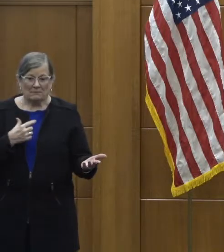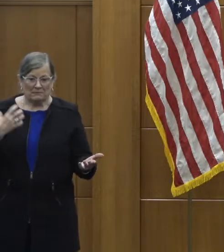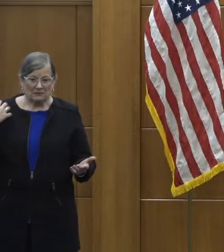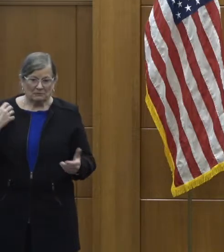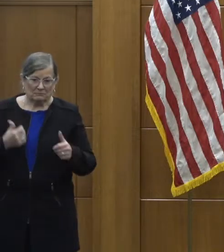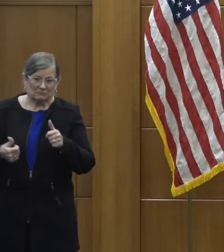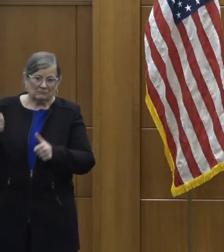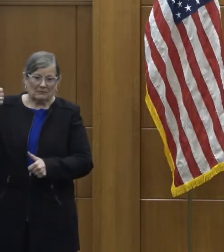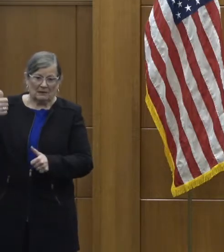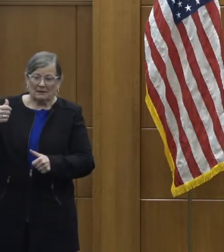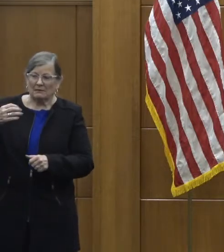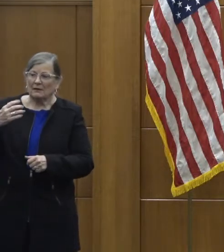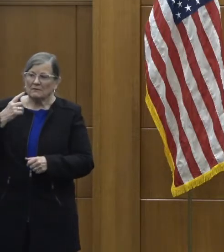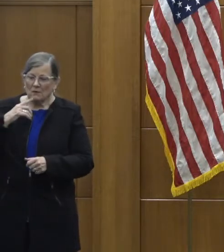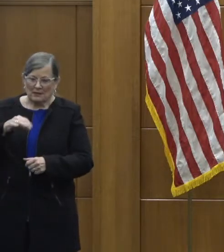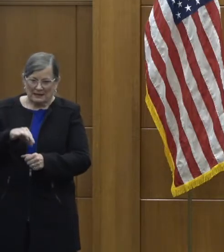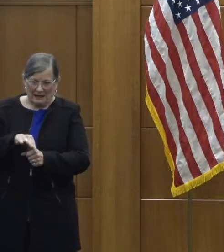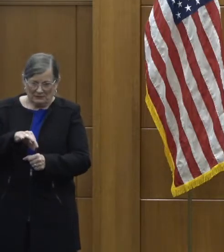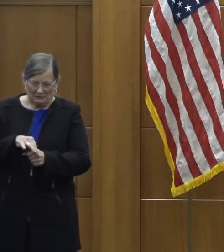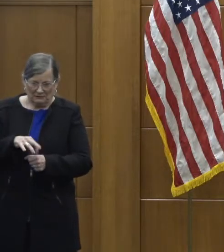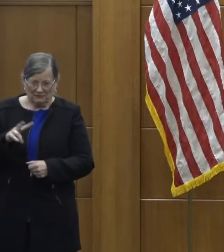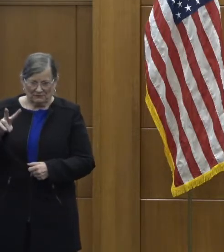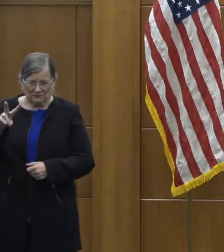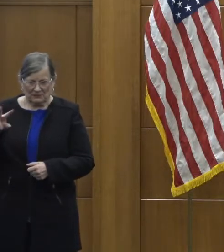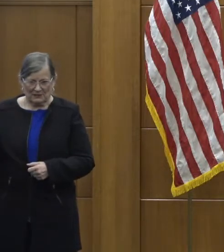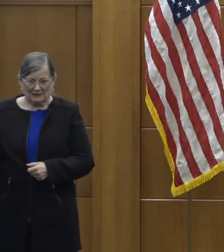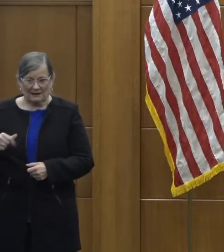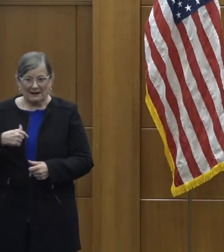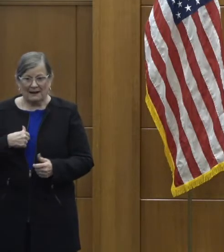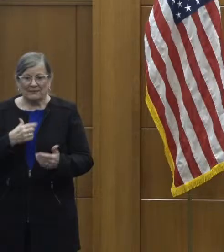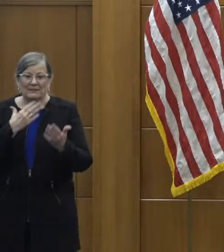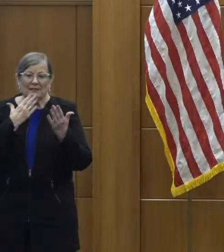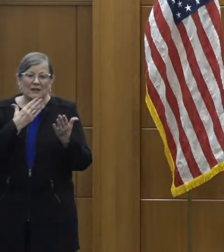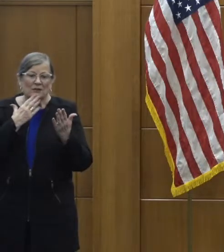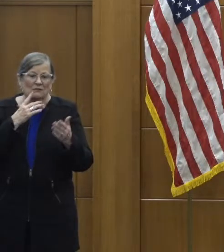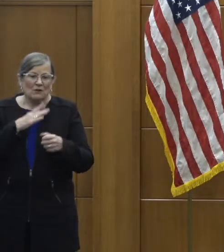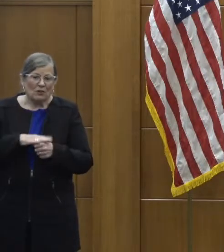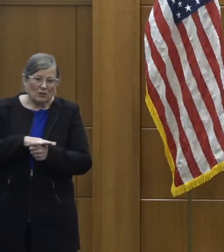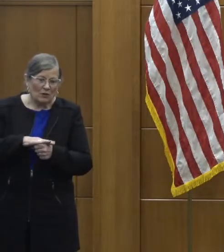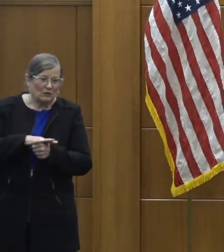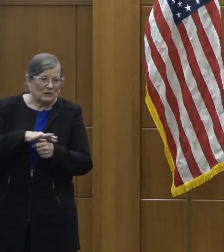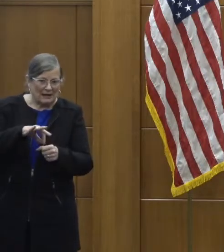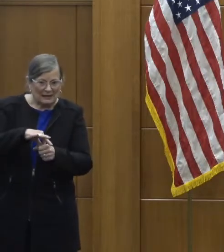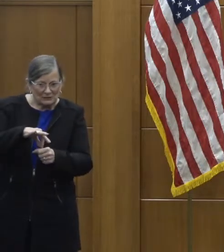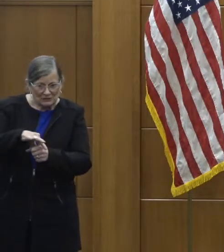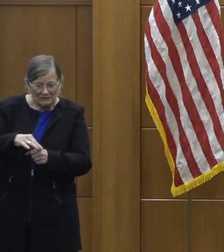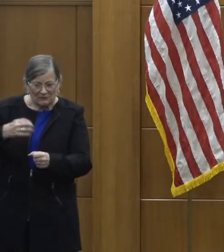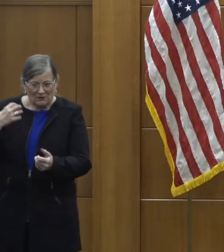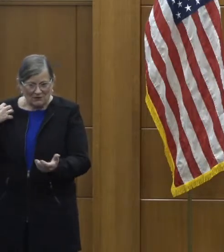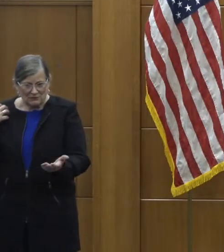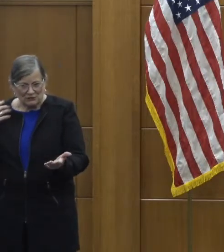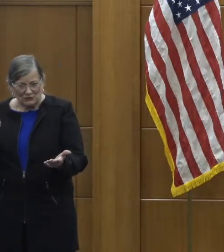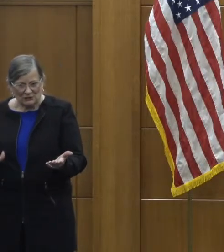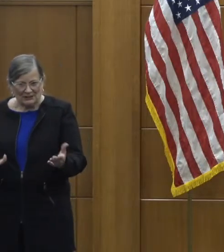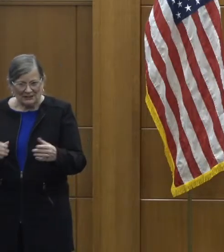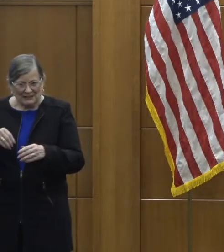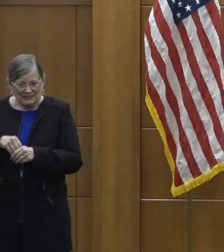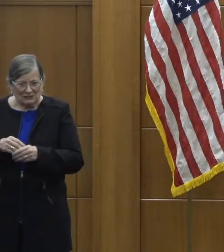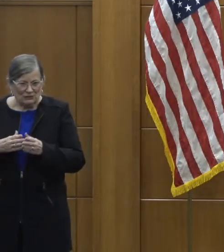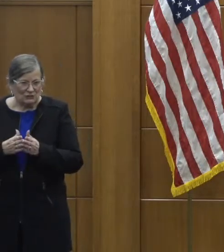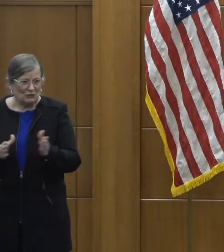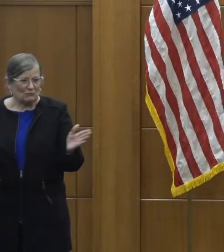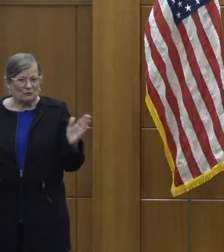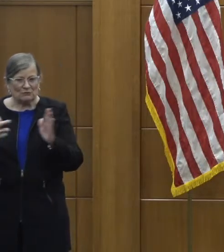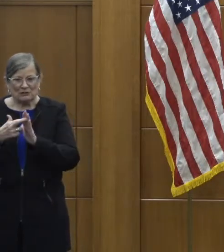local election officials, including our general registrars, our electoral board members, and our officers of election for running a very smooth